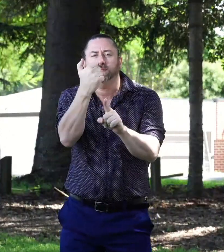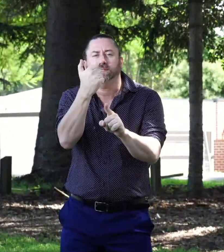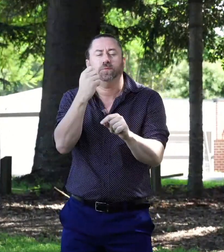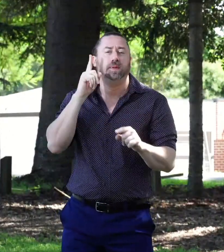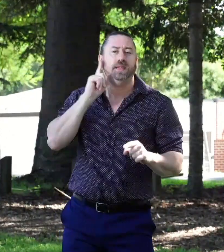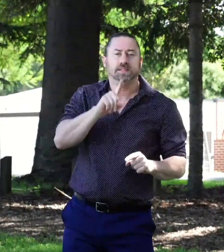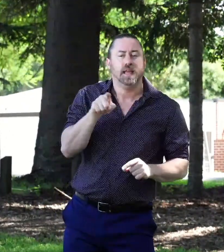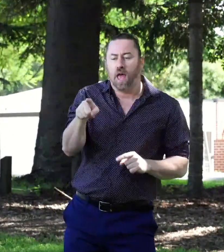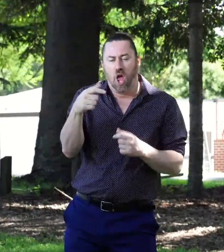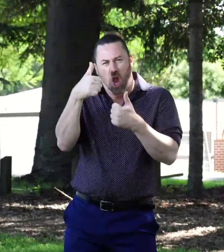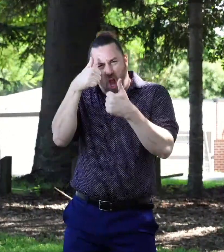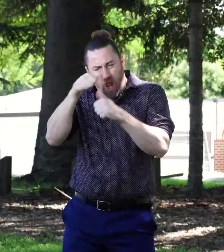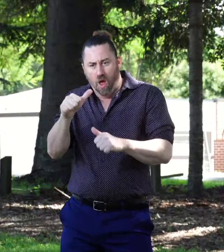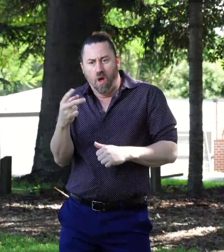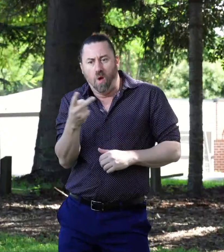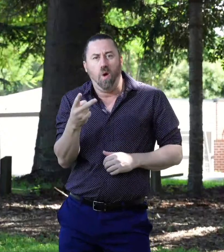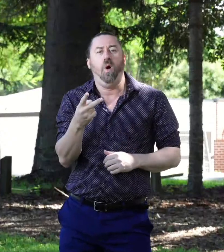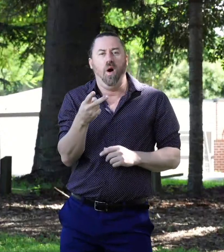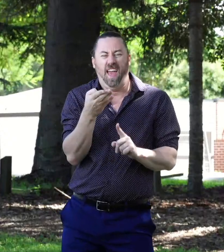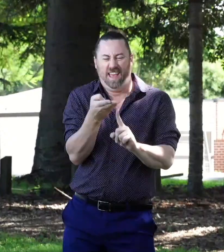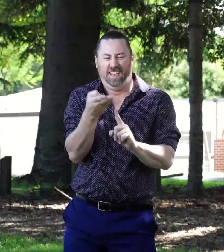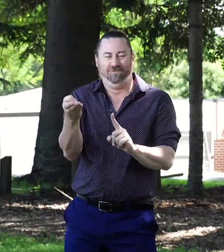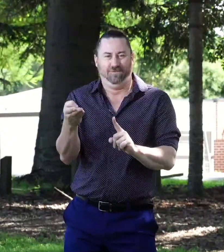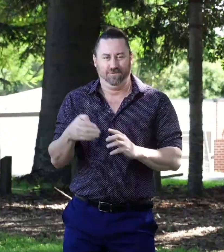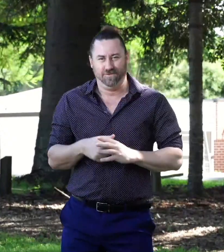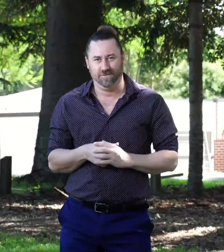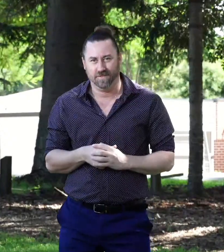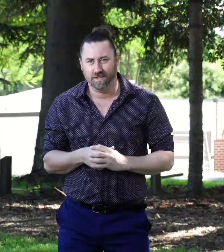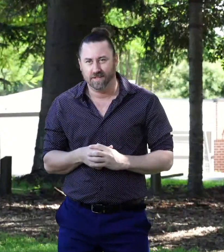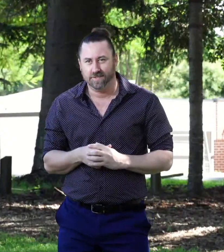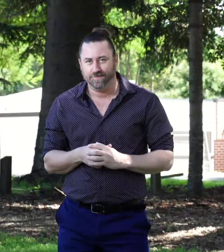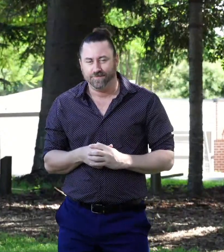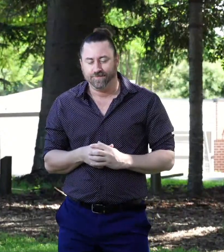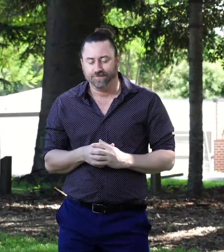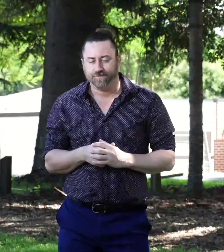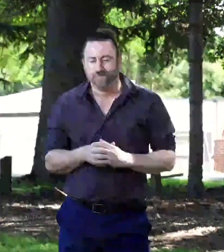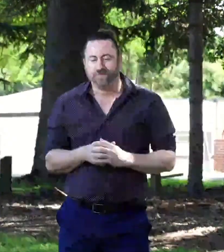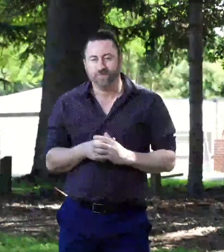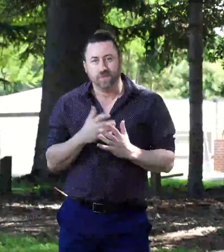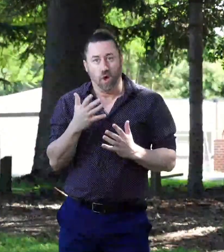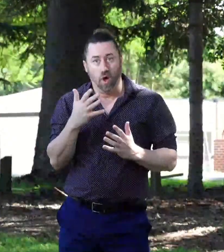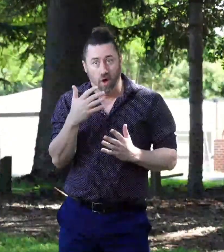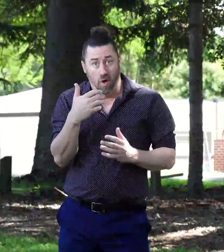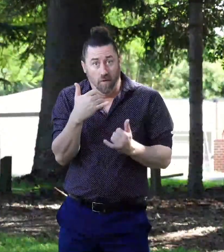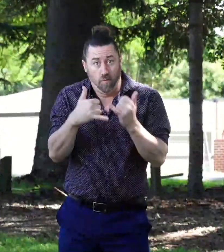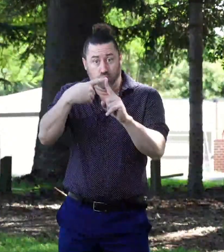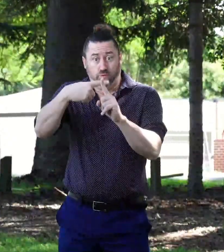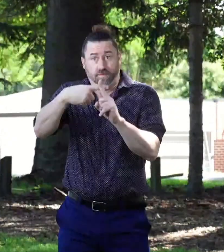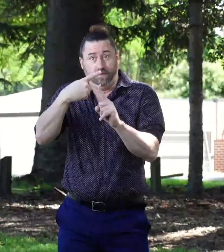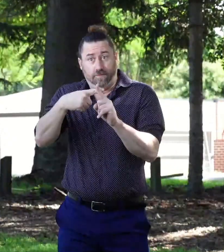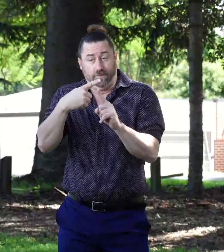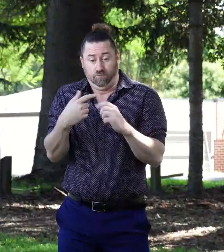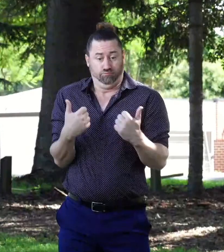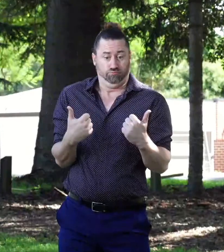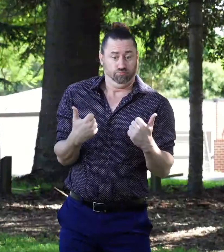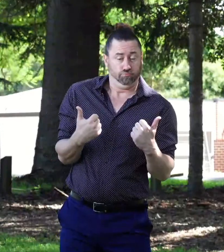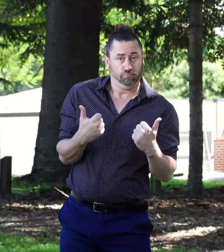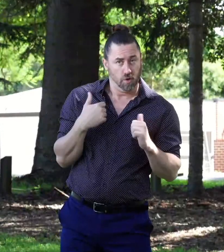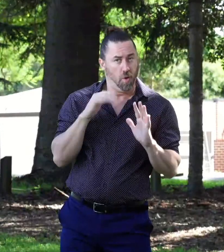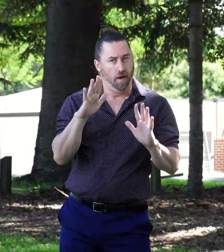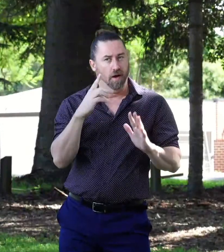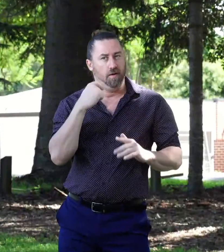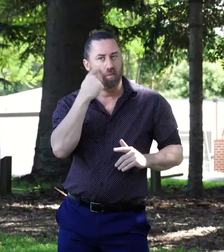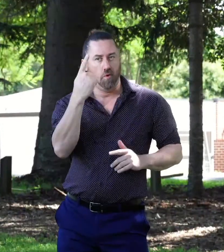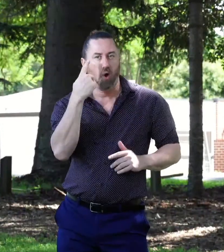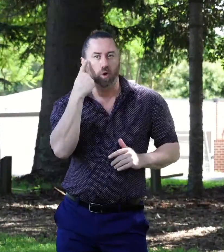but he's a close contact of the man that we mentioned yesterday. So once again, that's very good news, and like I said, the next 2 days are still